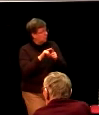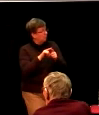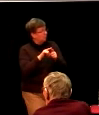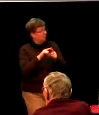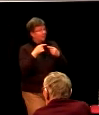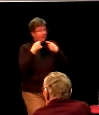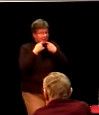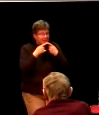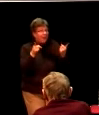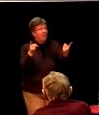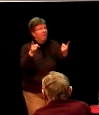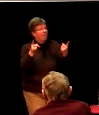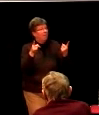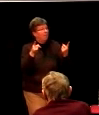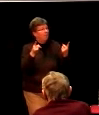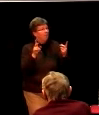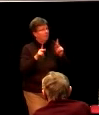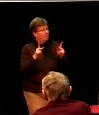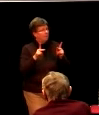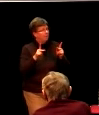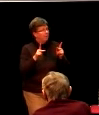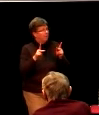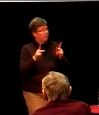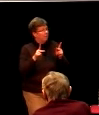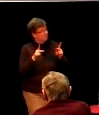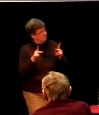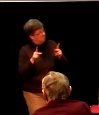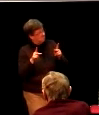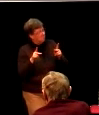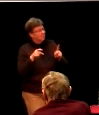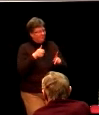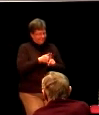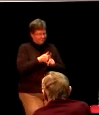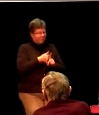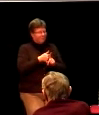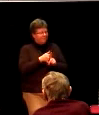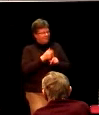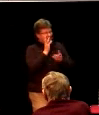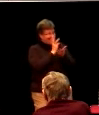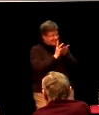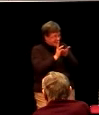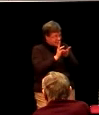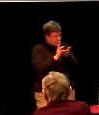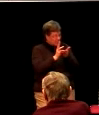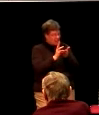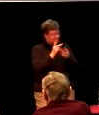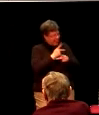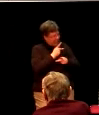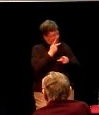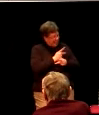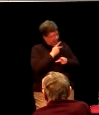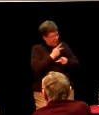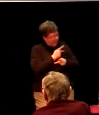forecast? It took him 6 weeks of calculations to do a 12-hour forecast.